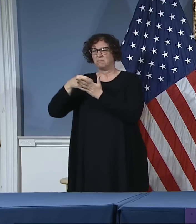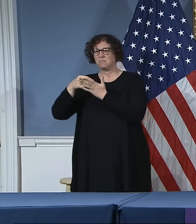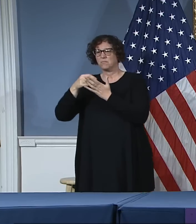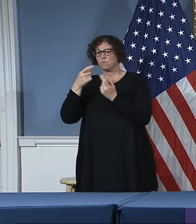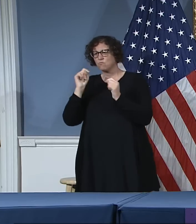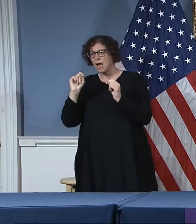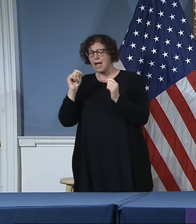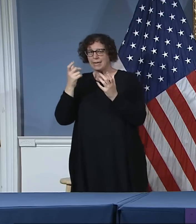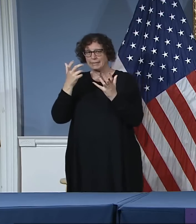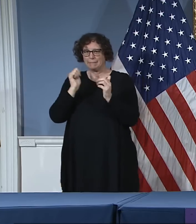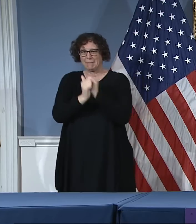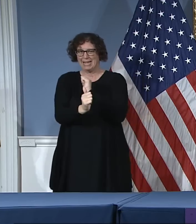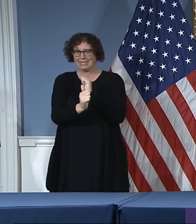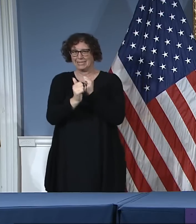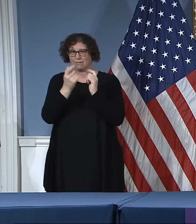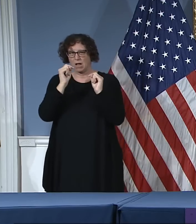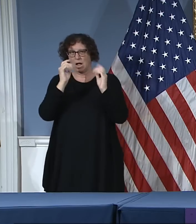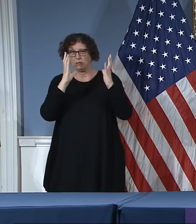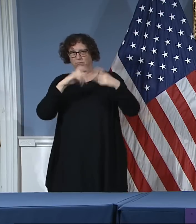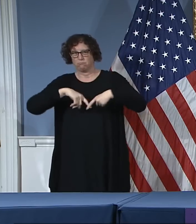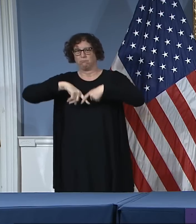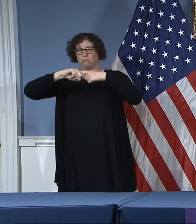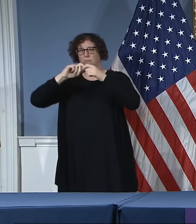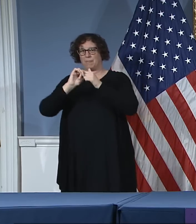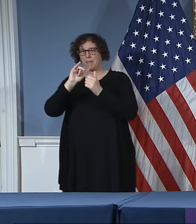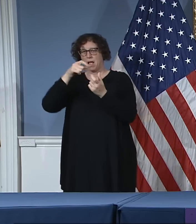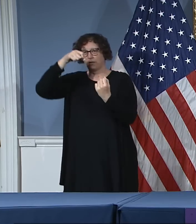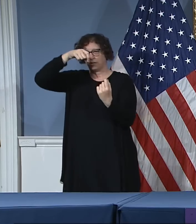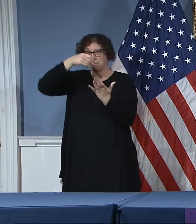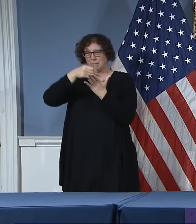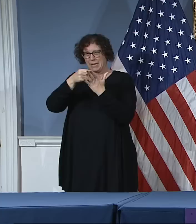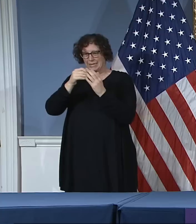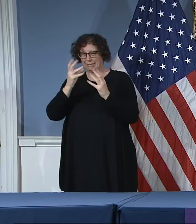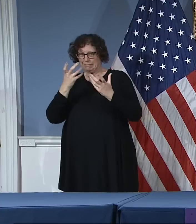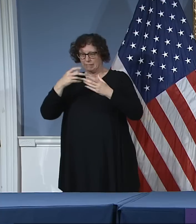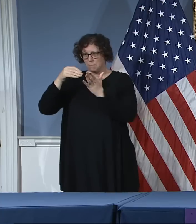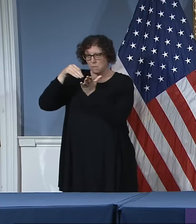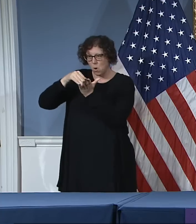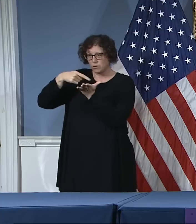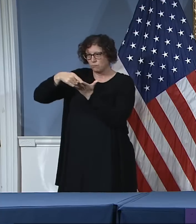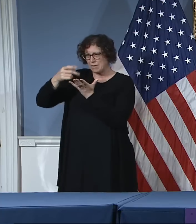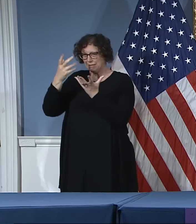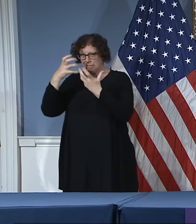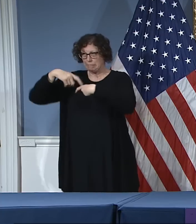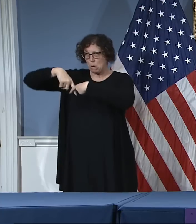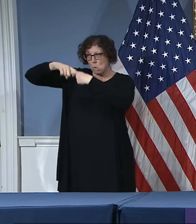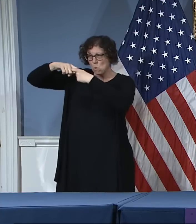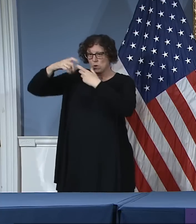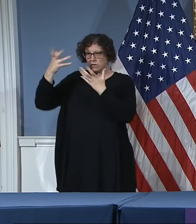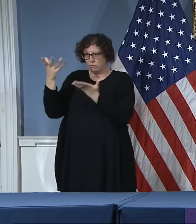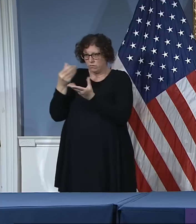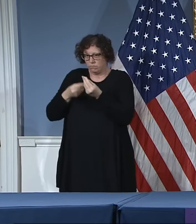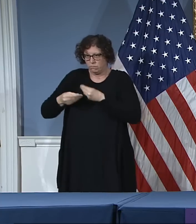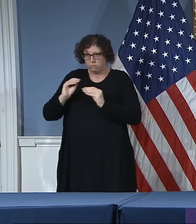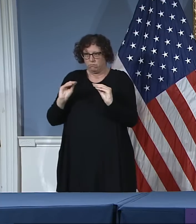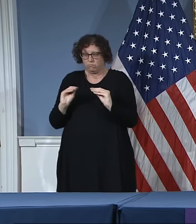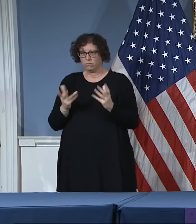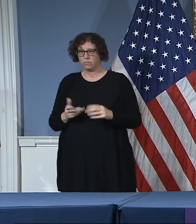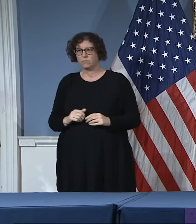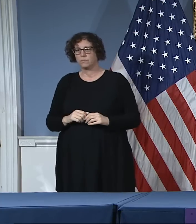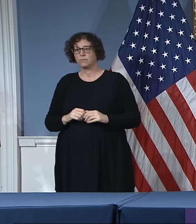find food. That's exactly why Catherine Garcia has been named to this new position, to create a food network, a food distribution